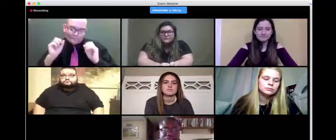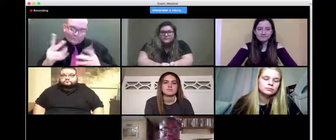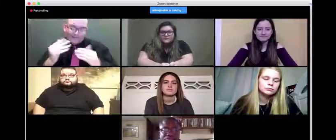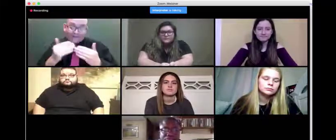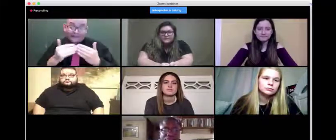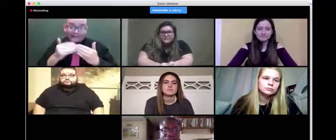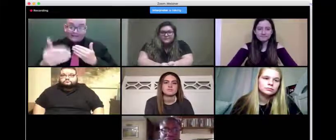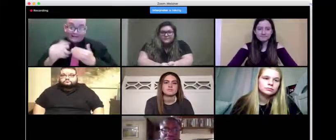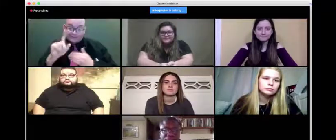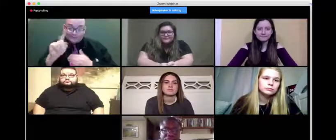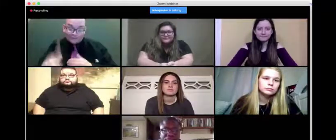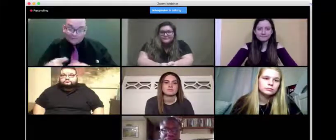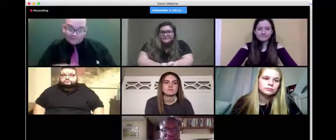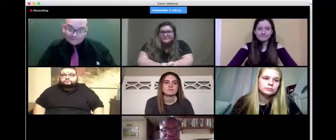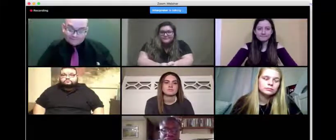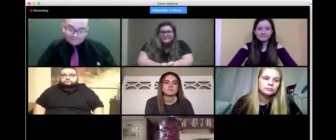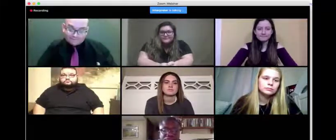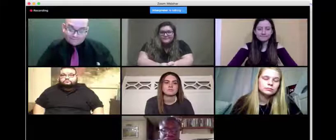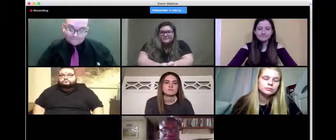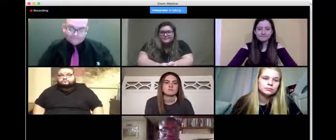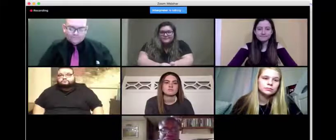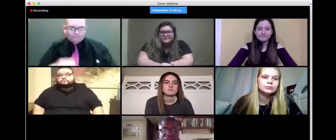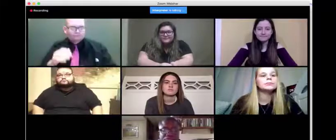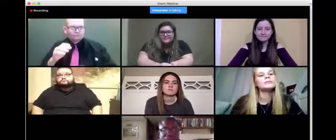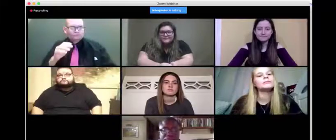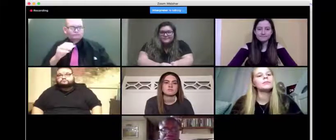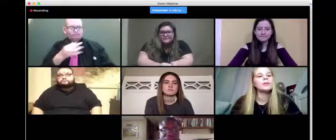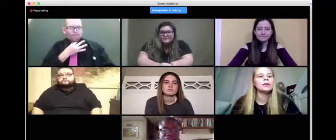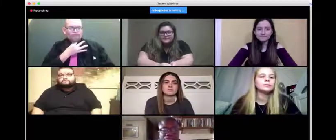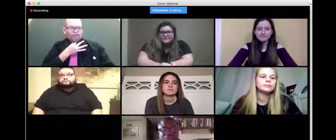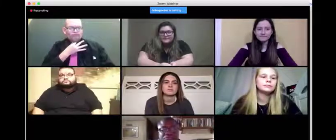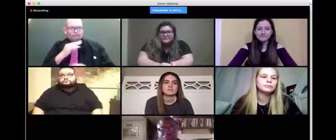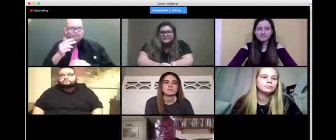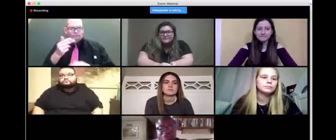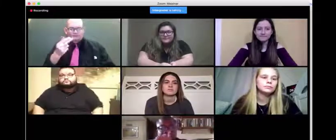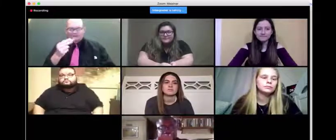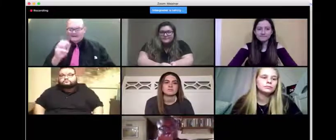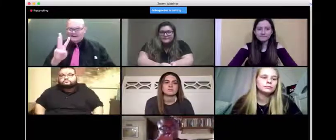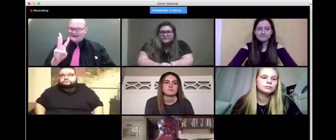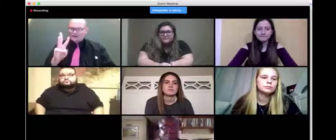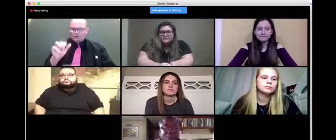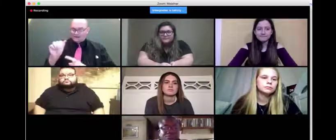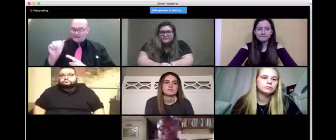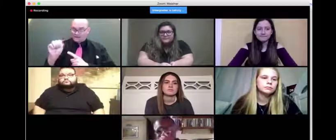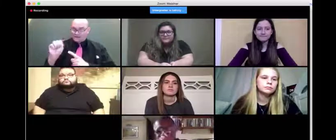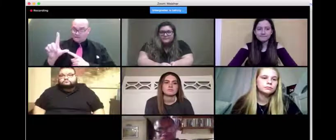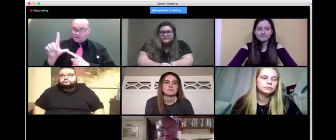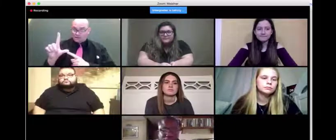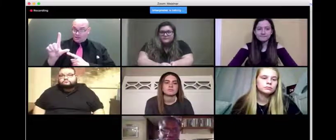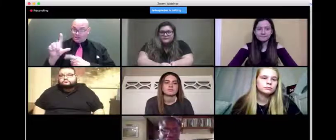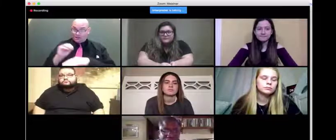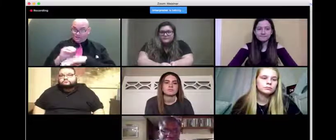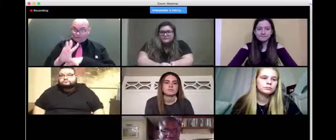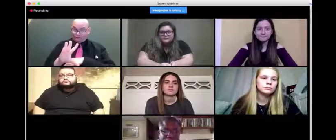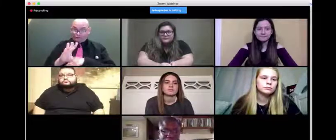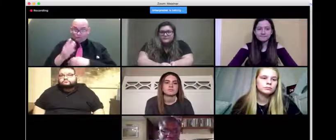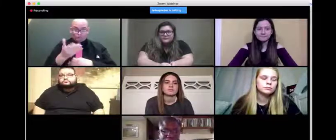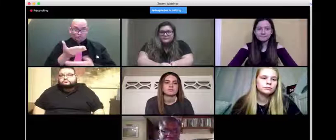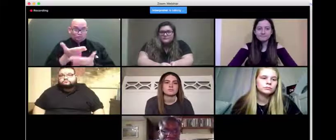is, how is ASL an influencer? What does that look like to all